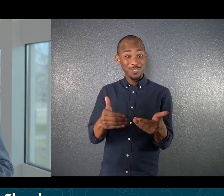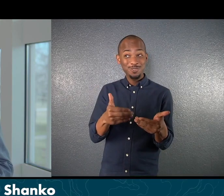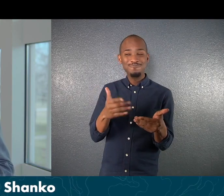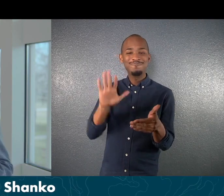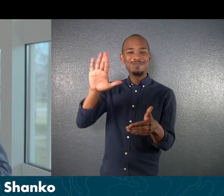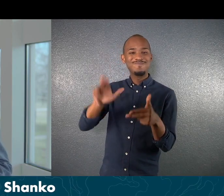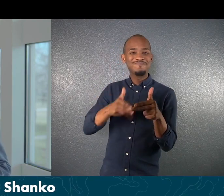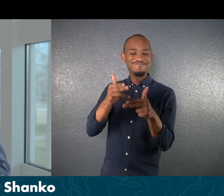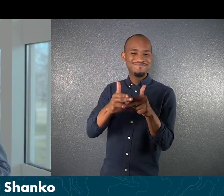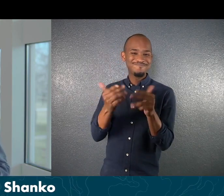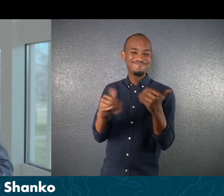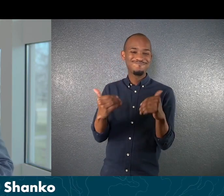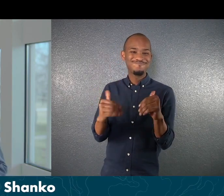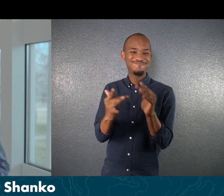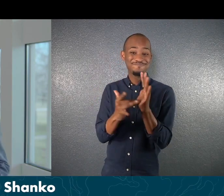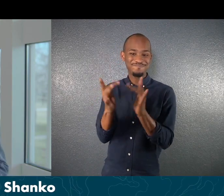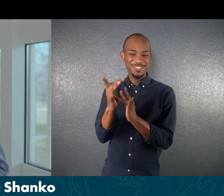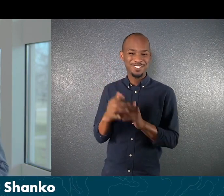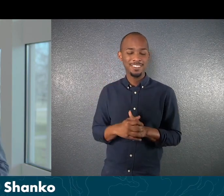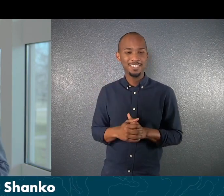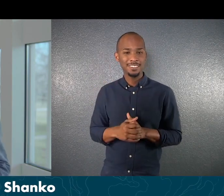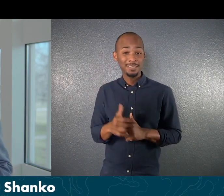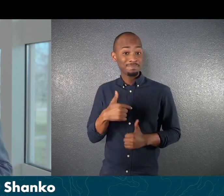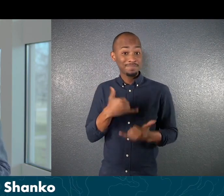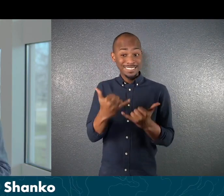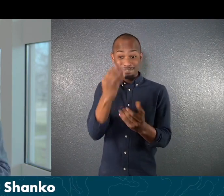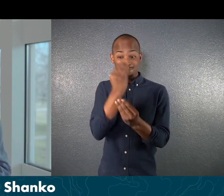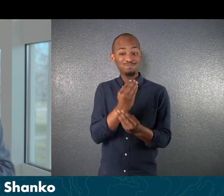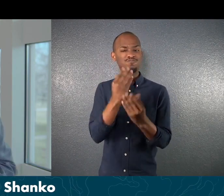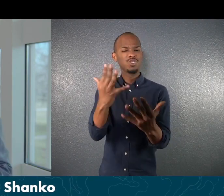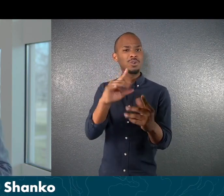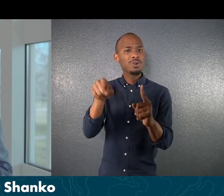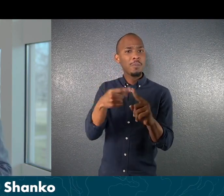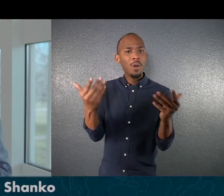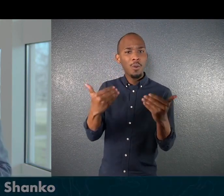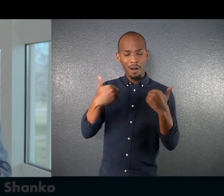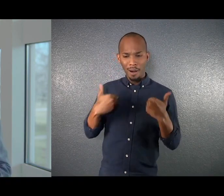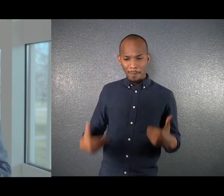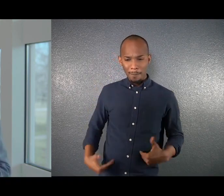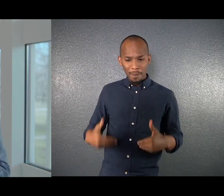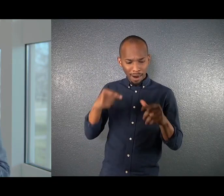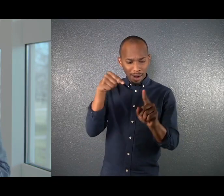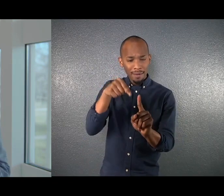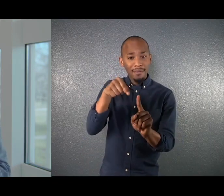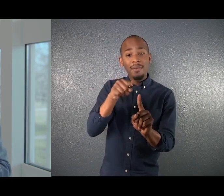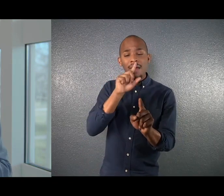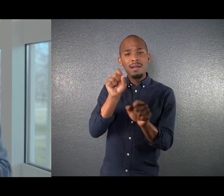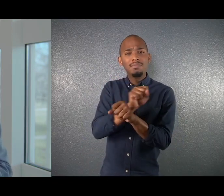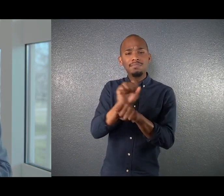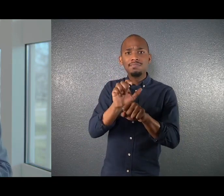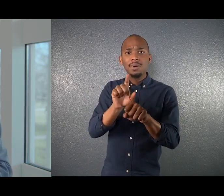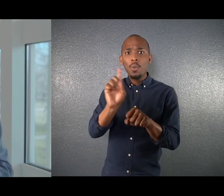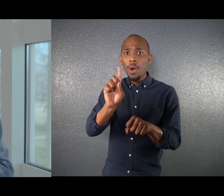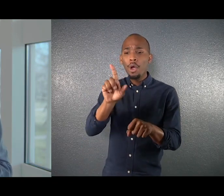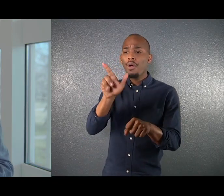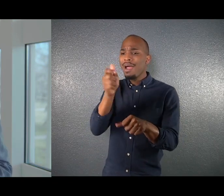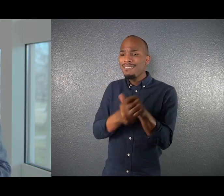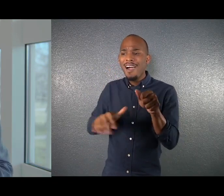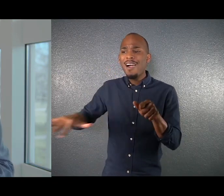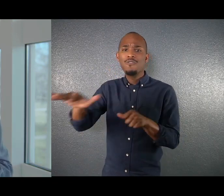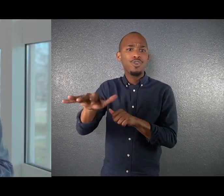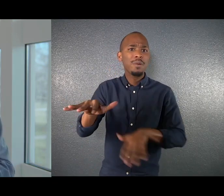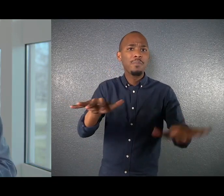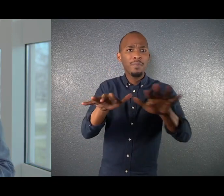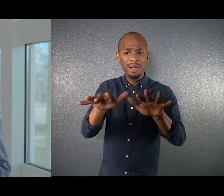I greet you all in the name of our Lord Jesus Christ. I am now sharing with you about a body in